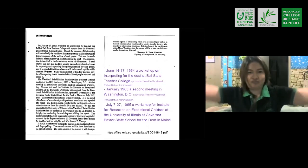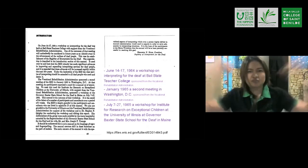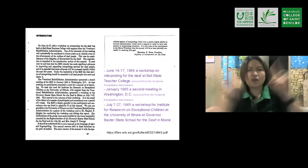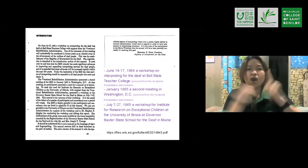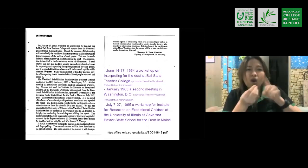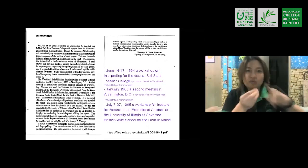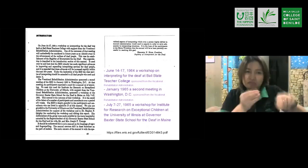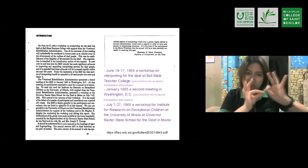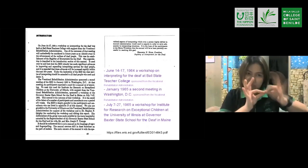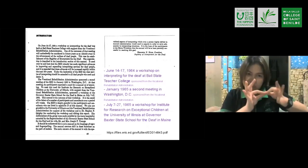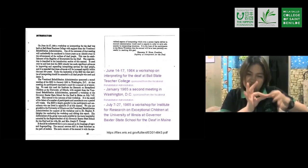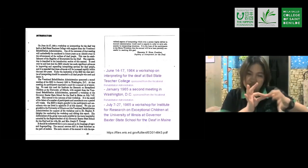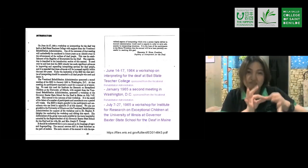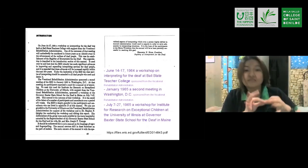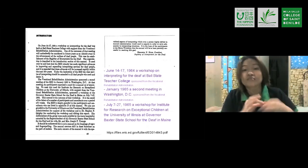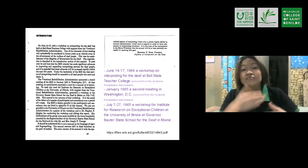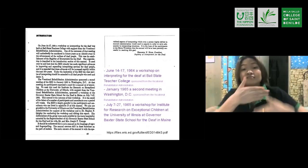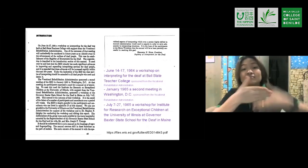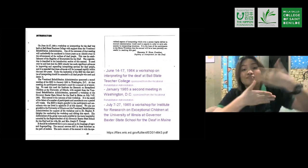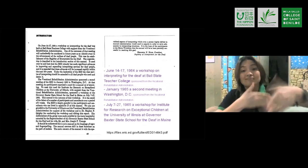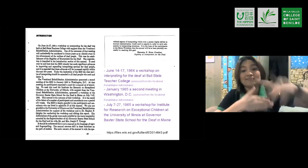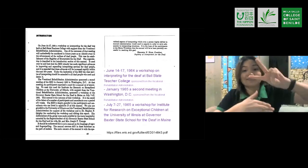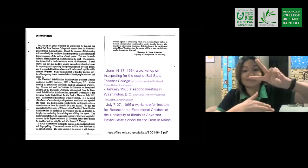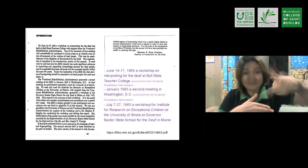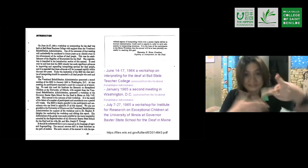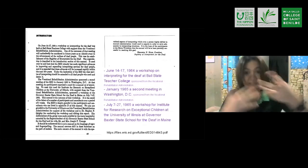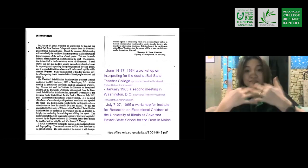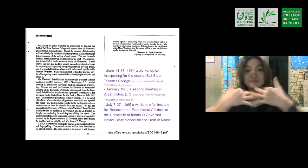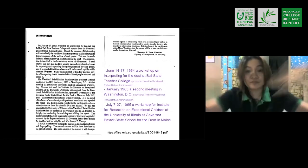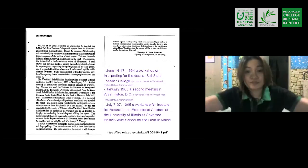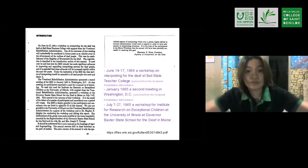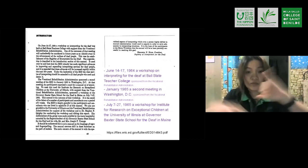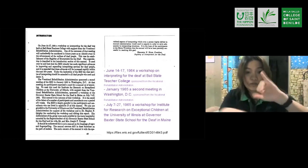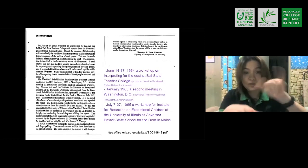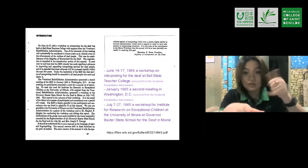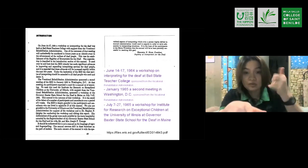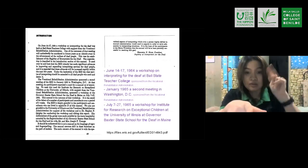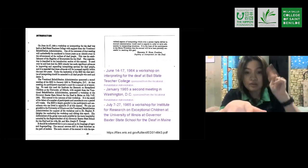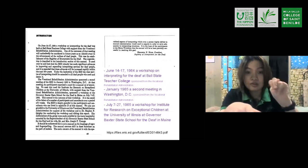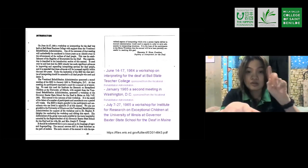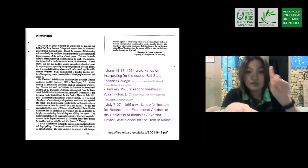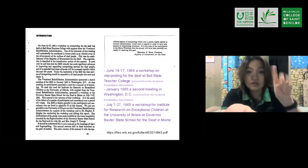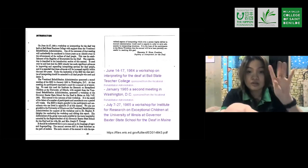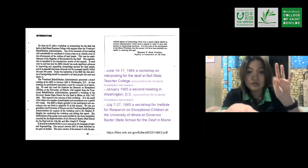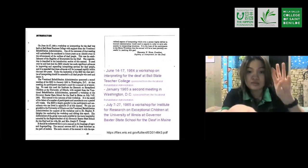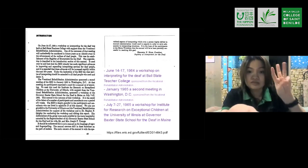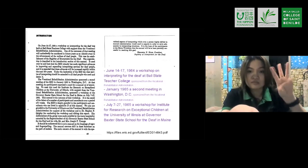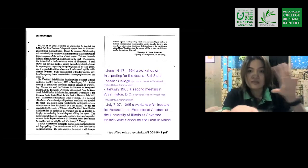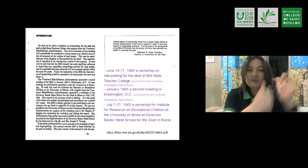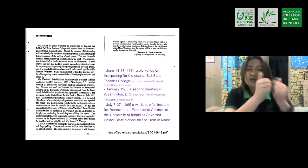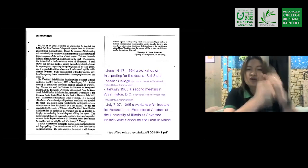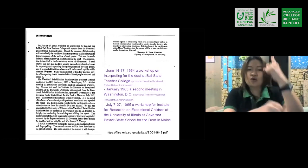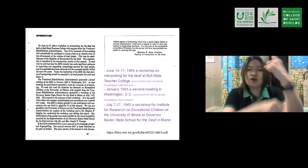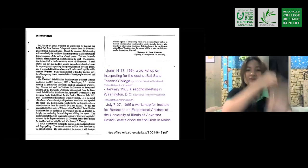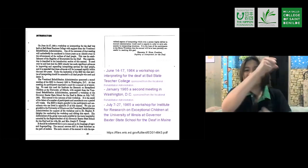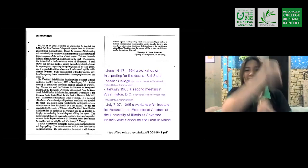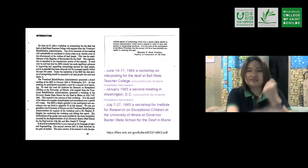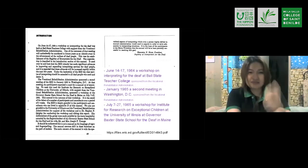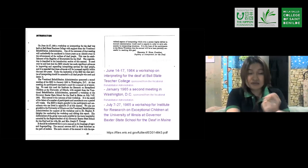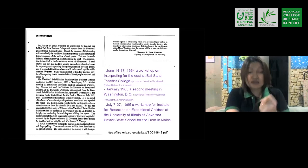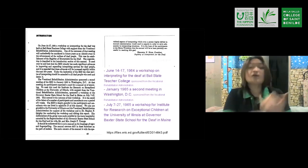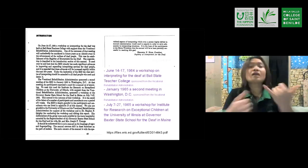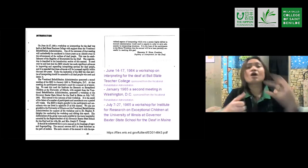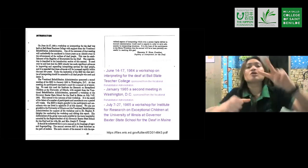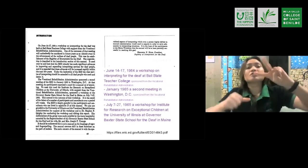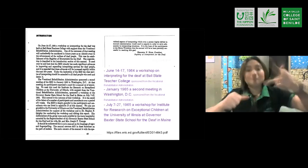1964, a workshop on interpreting at the Bell State Teachers College. January